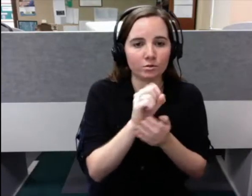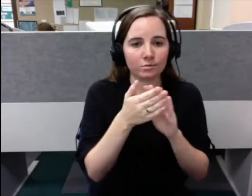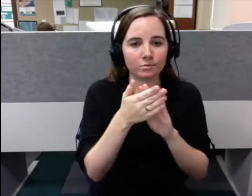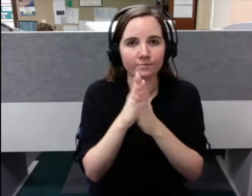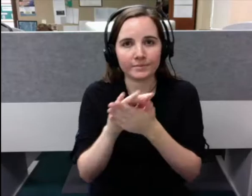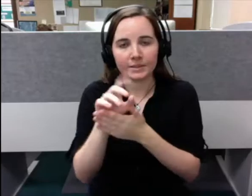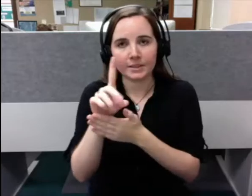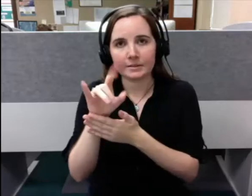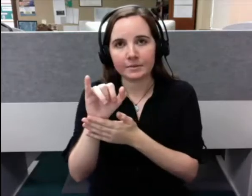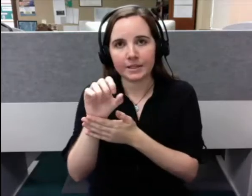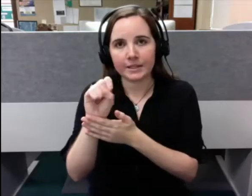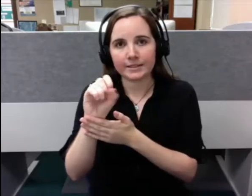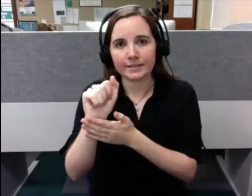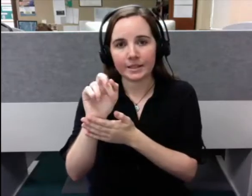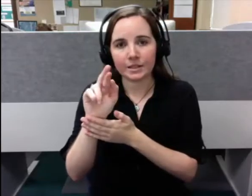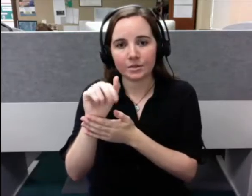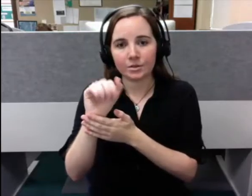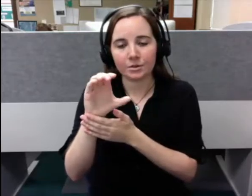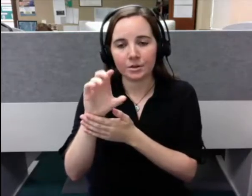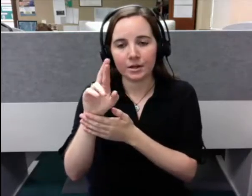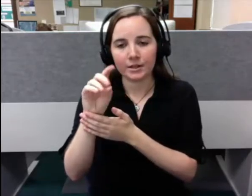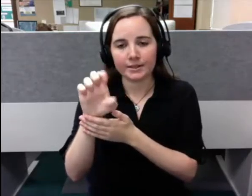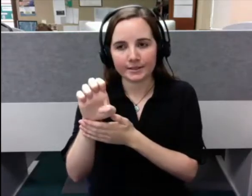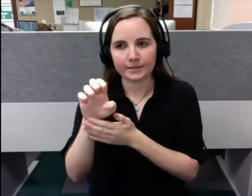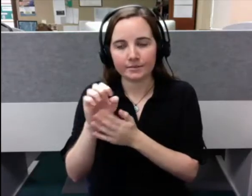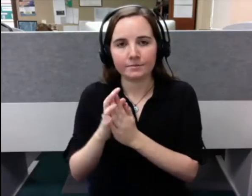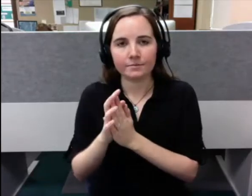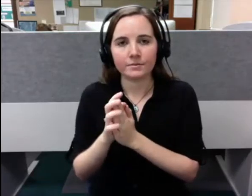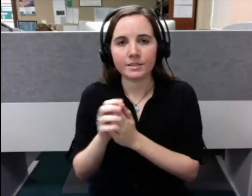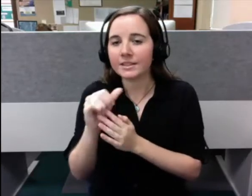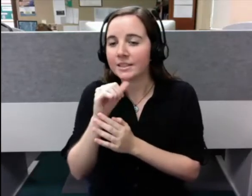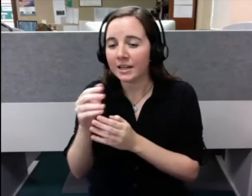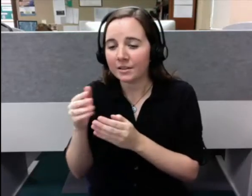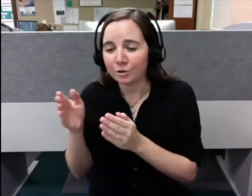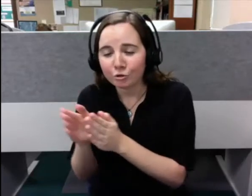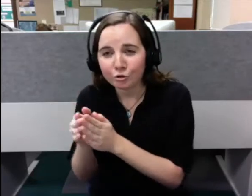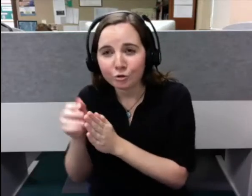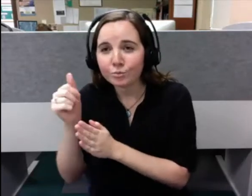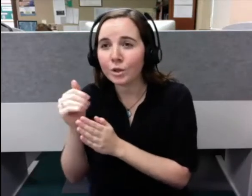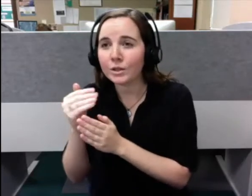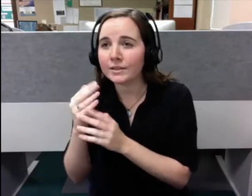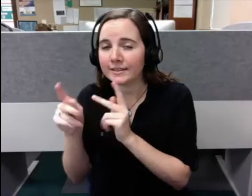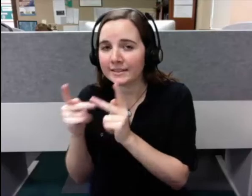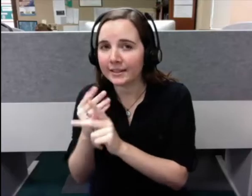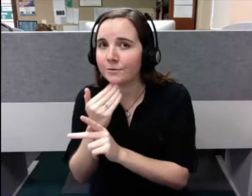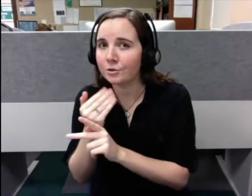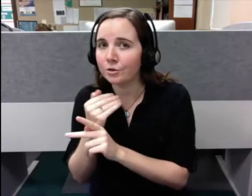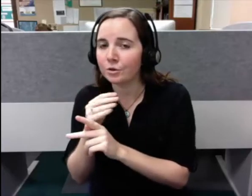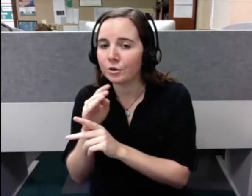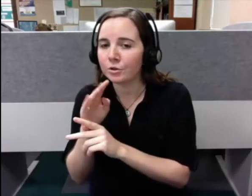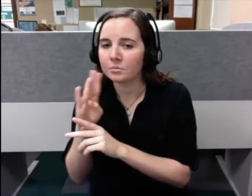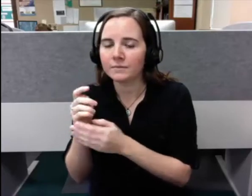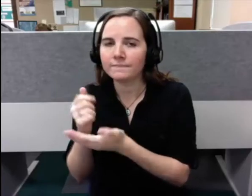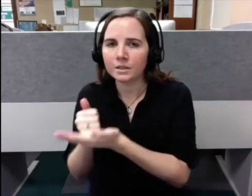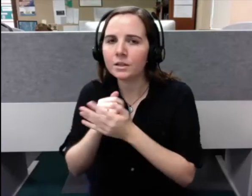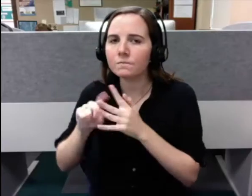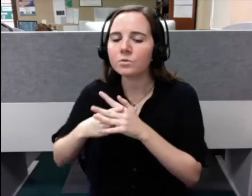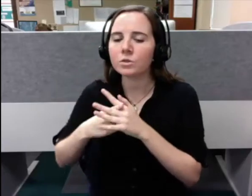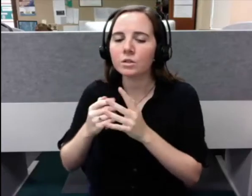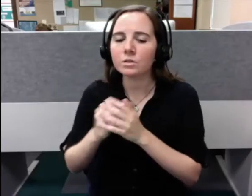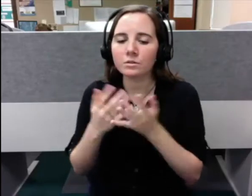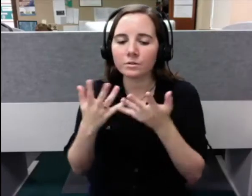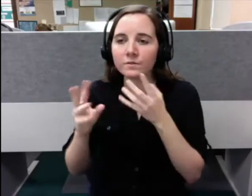as disaccharides. A disaccharide is not the smallest form of a sugar, but it's a good start. After you